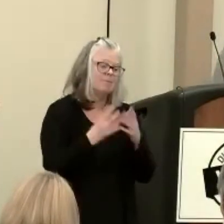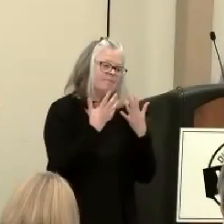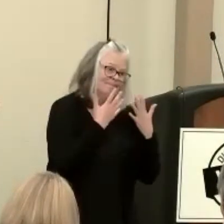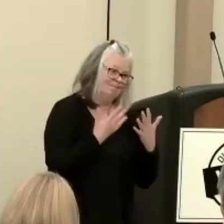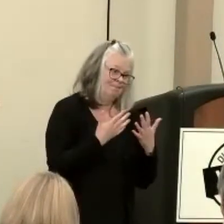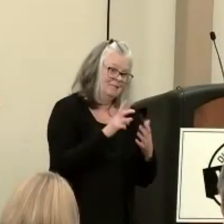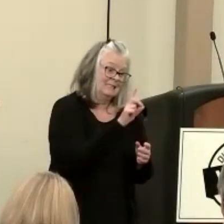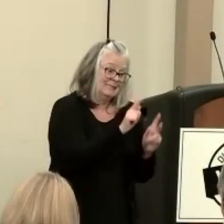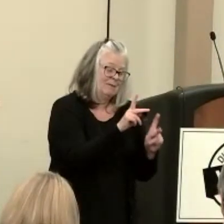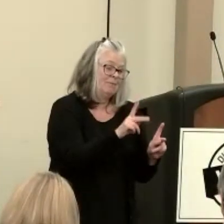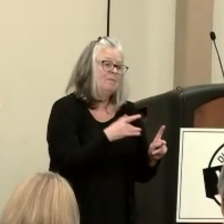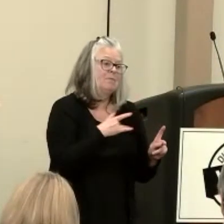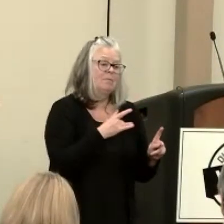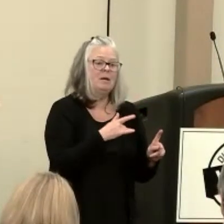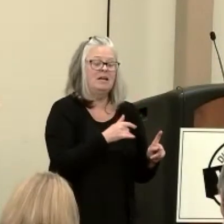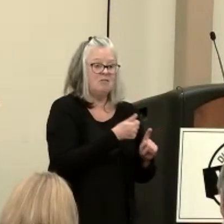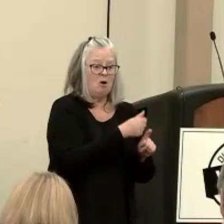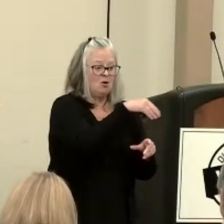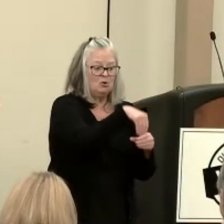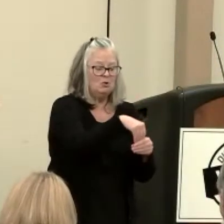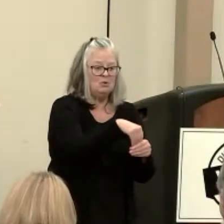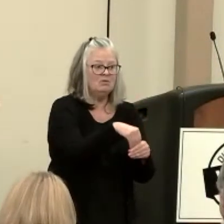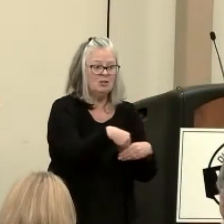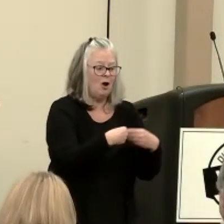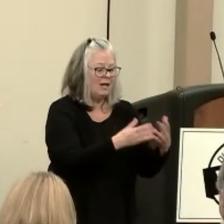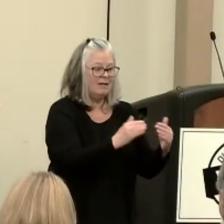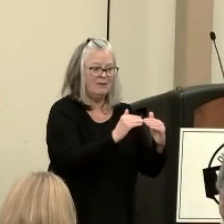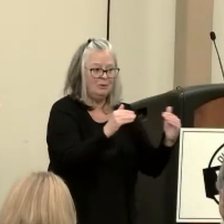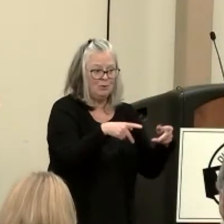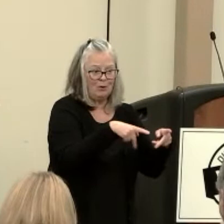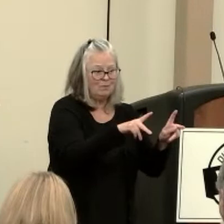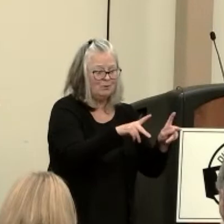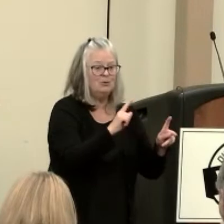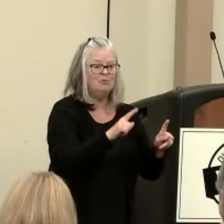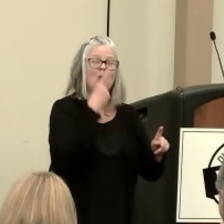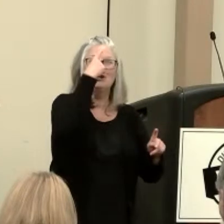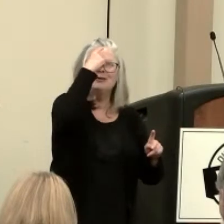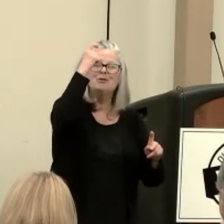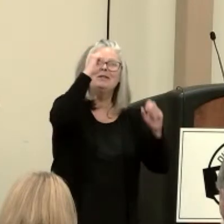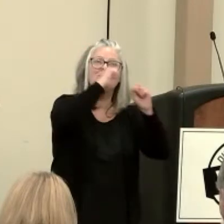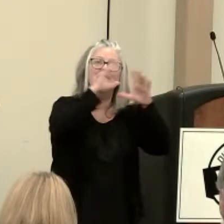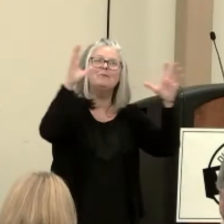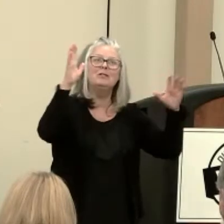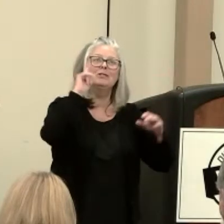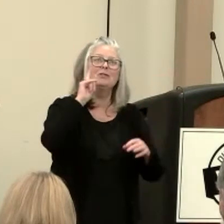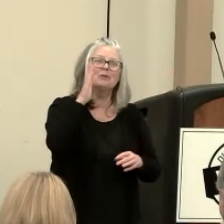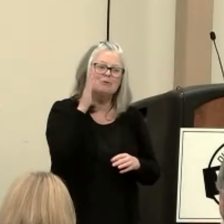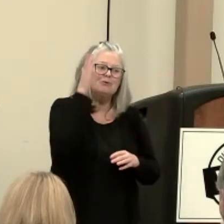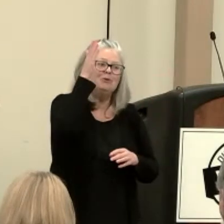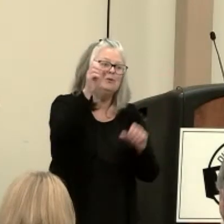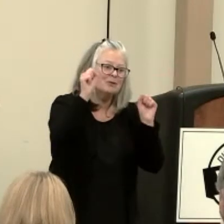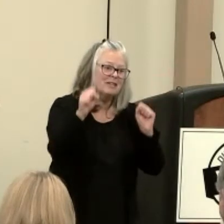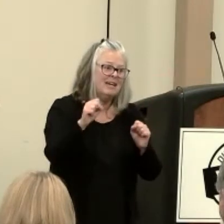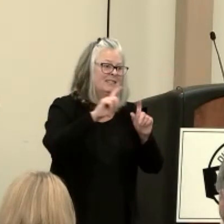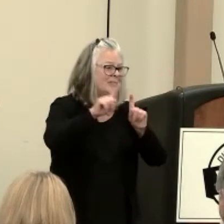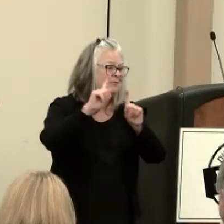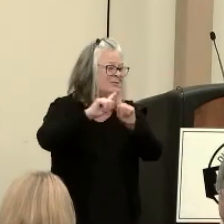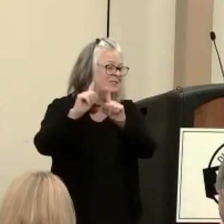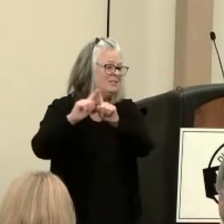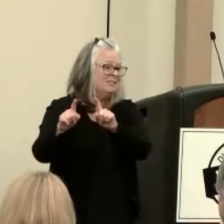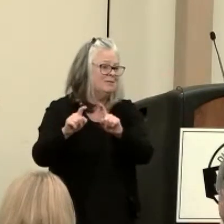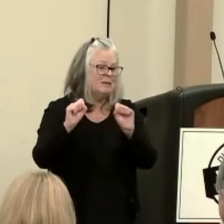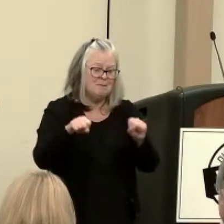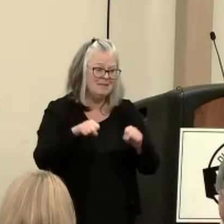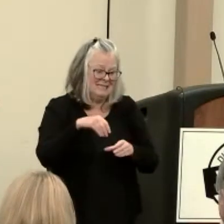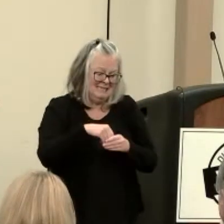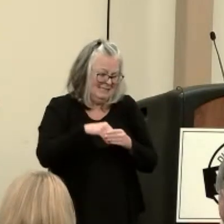are often left out of that. They aren't given those same opportunities to dream about their future and the potential that they could